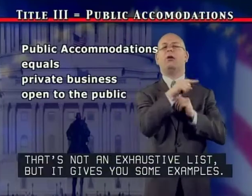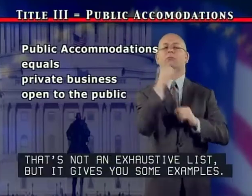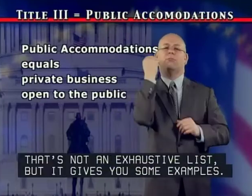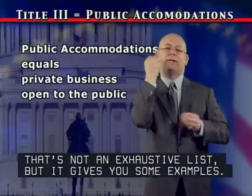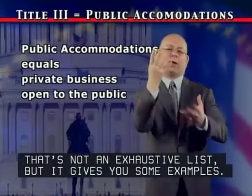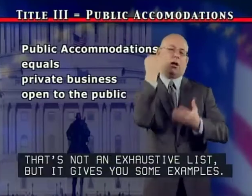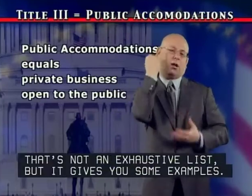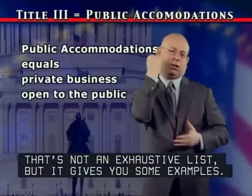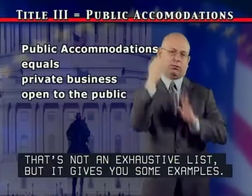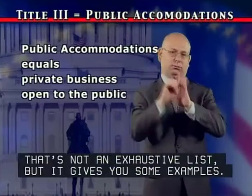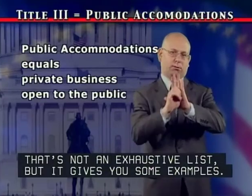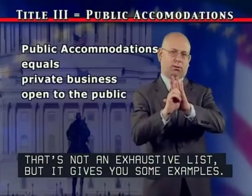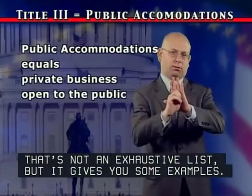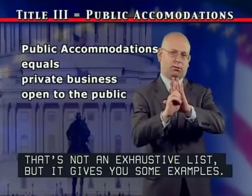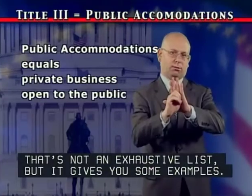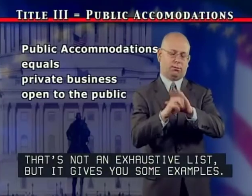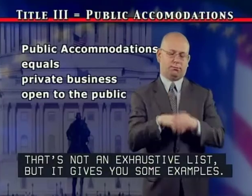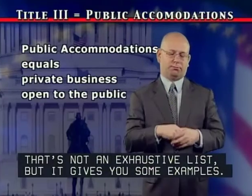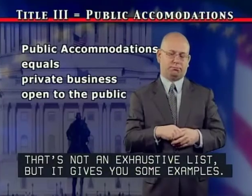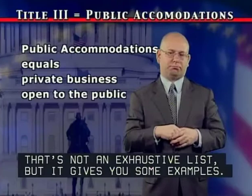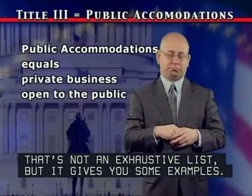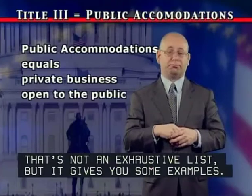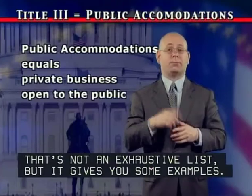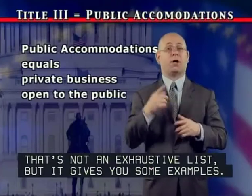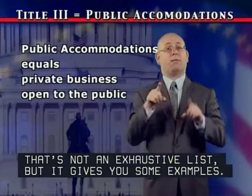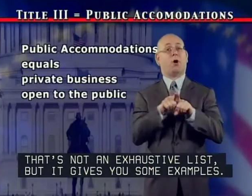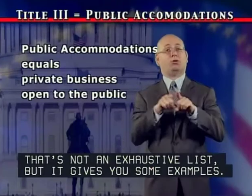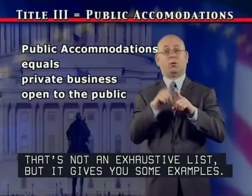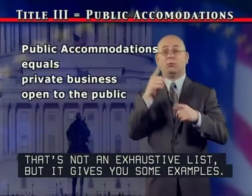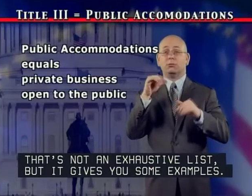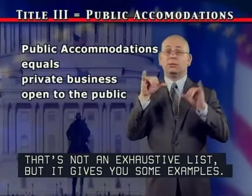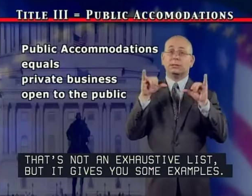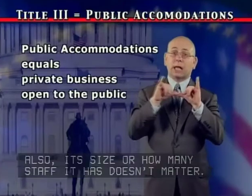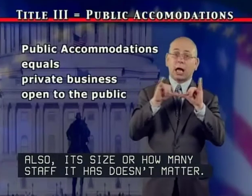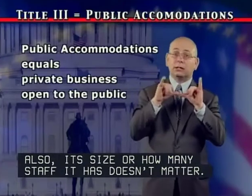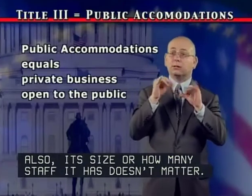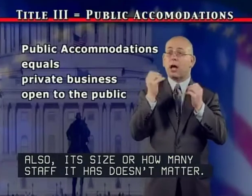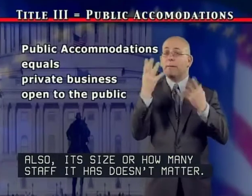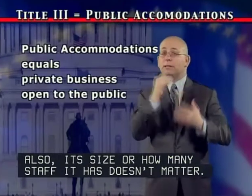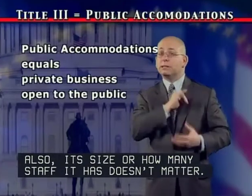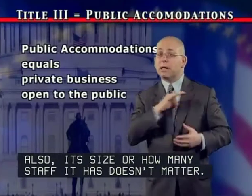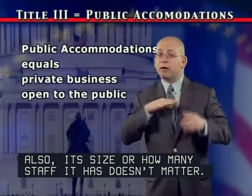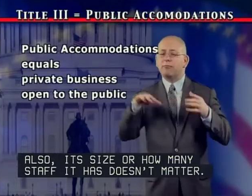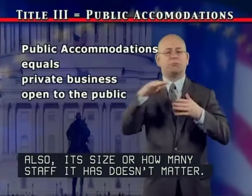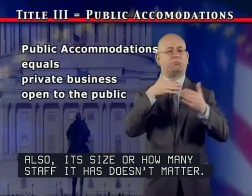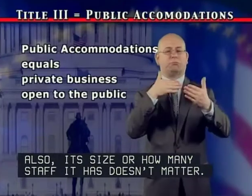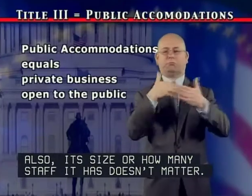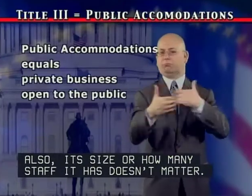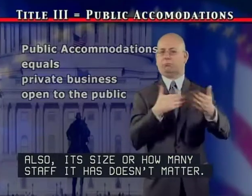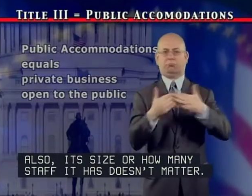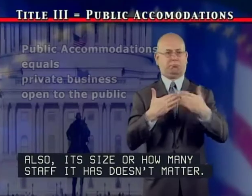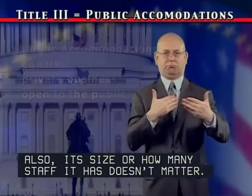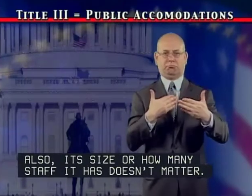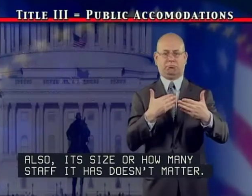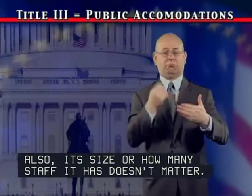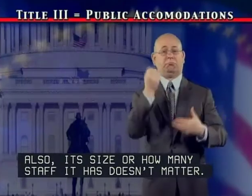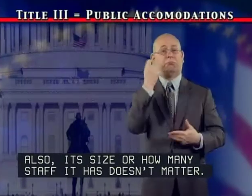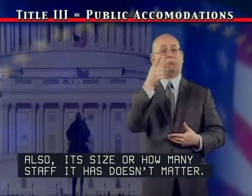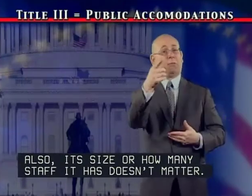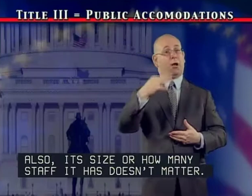That's not an exhaustive list, but it gives you some examples. Also, its size or how many staff it has doesn't matter.